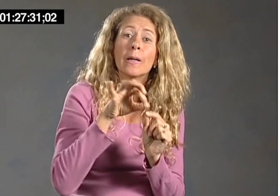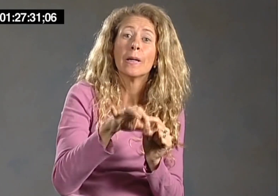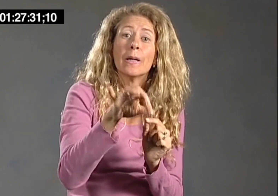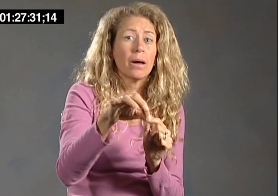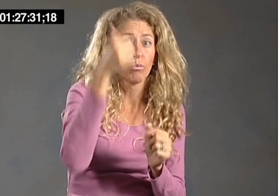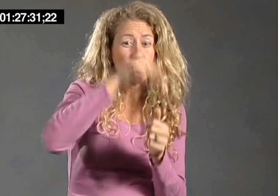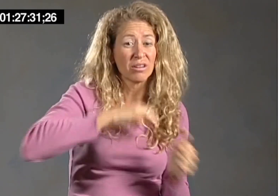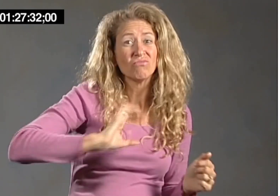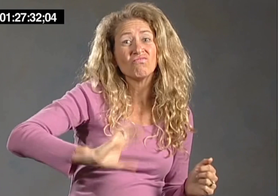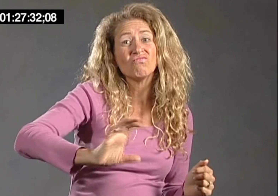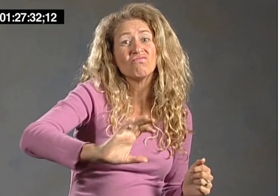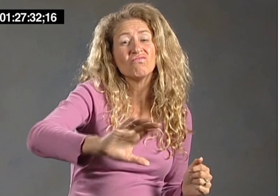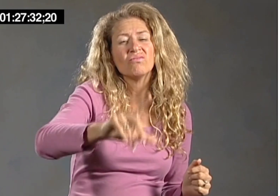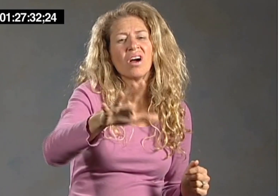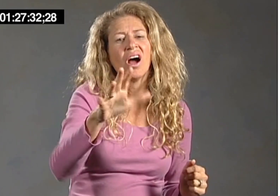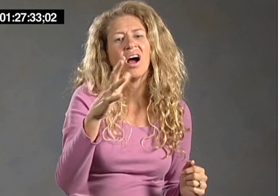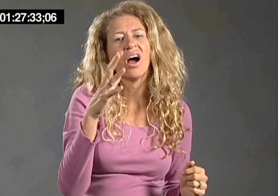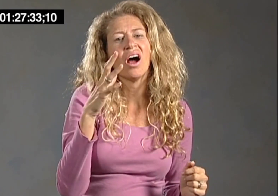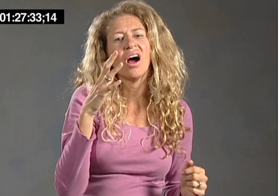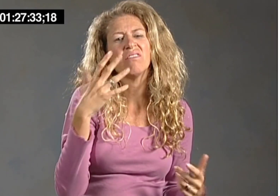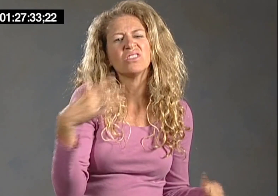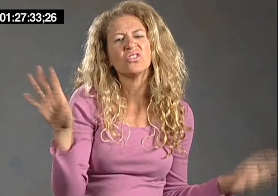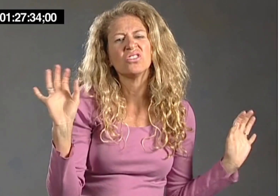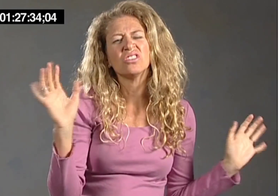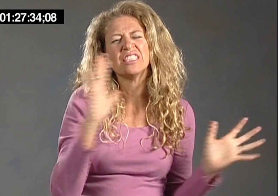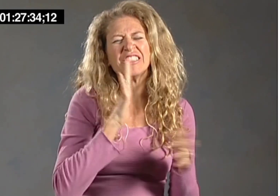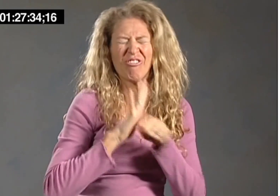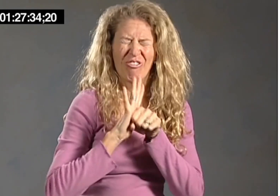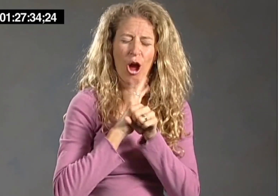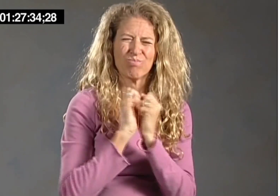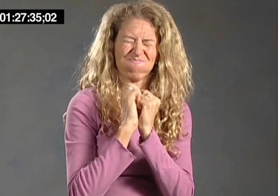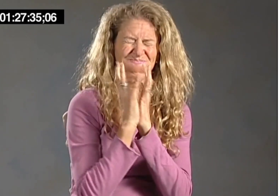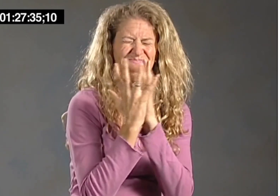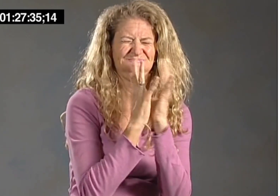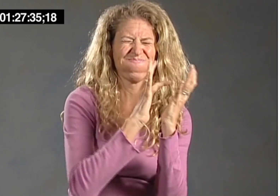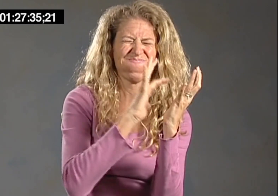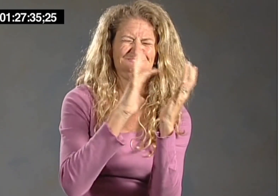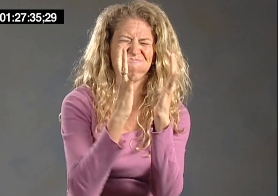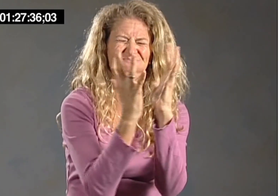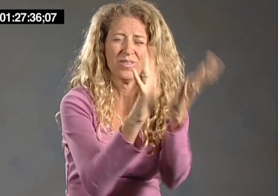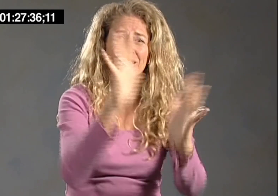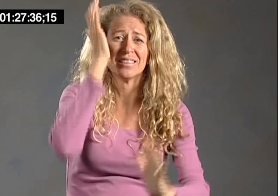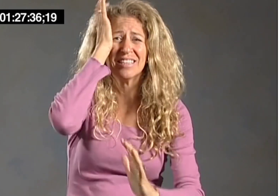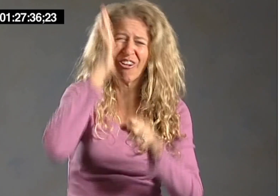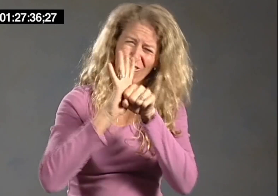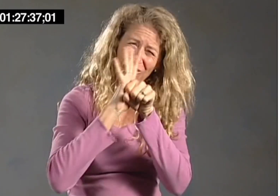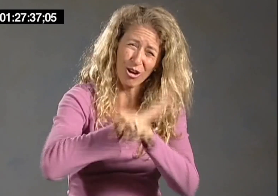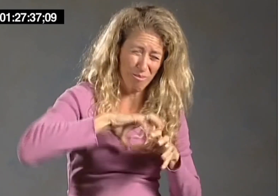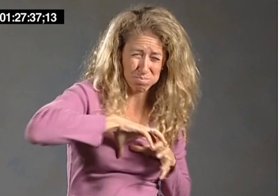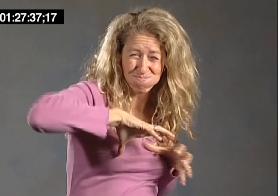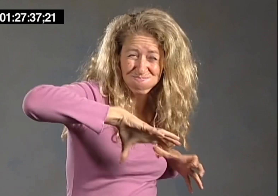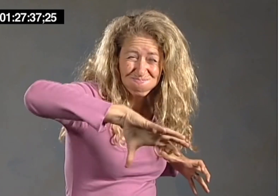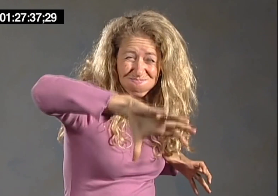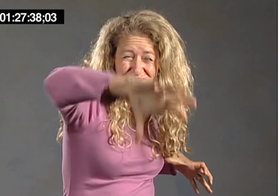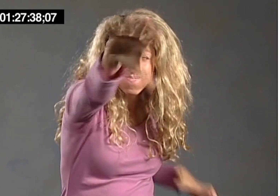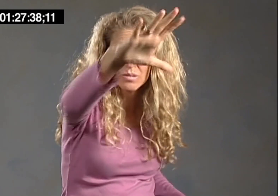was crazy. Looking over the work I did, it was perfect. My cat